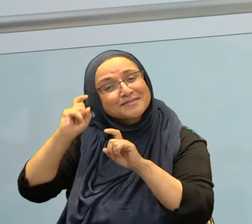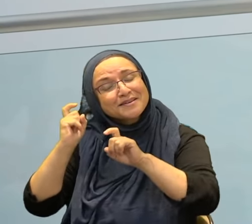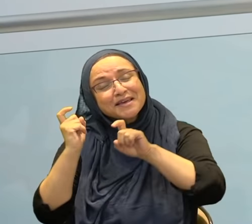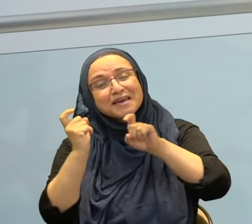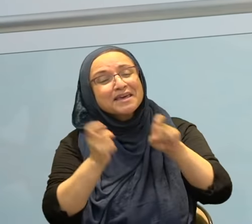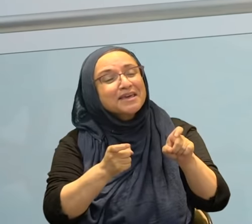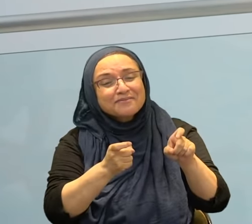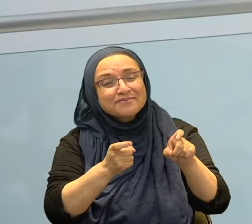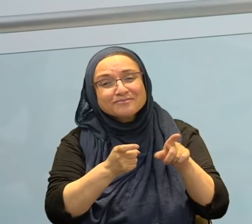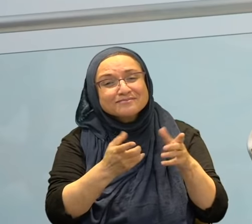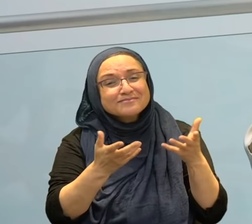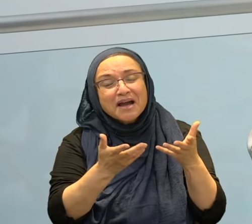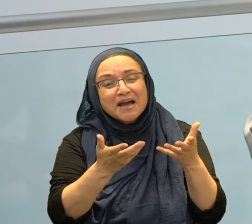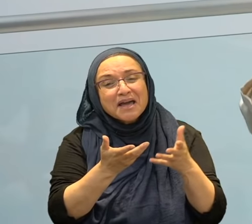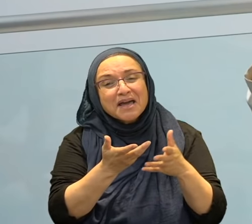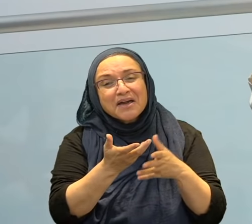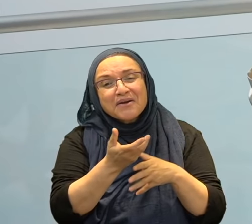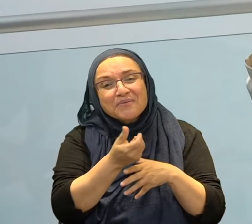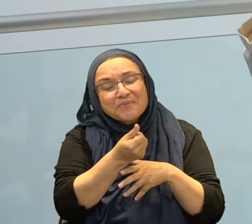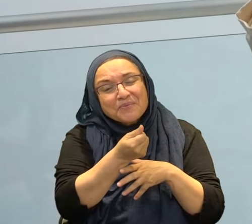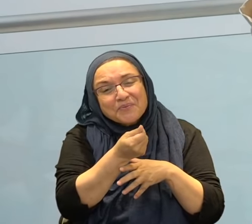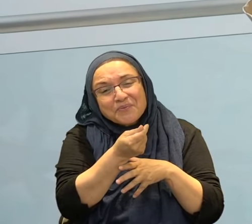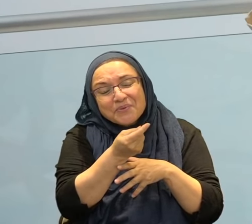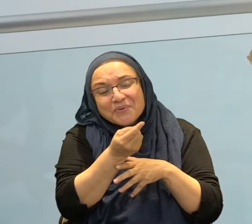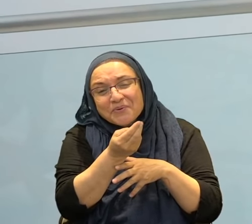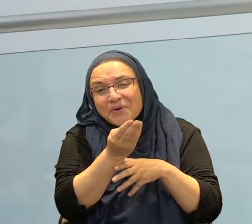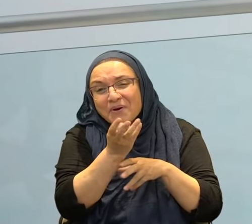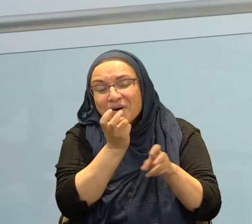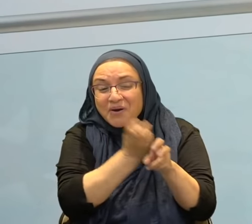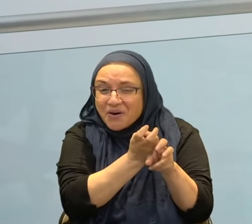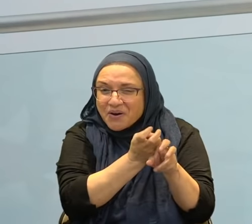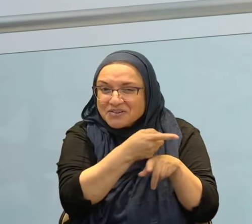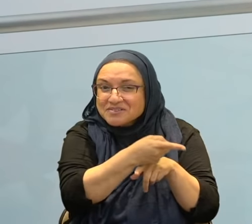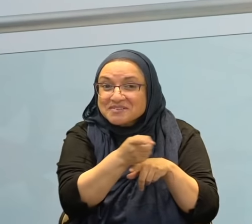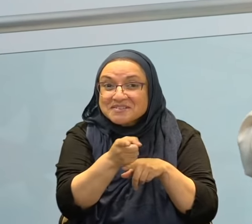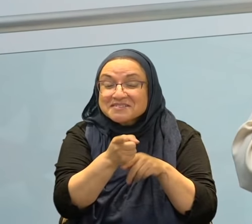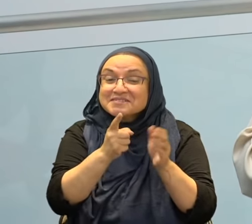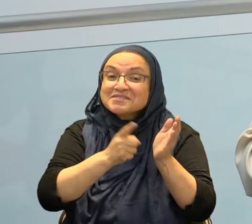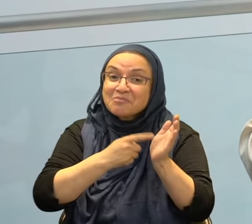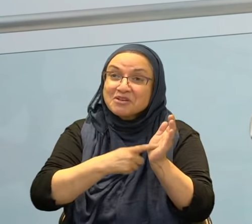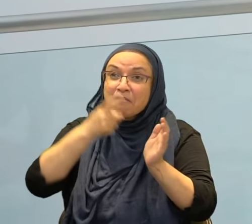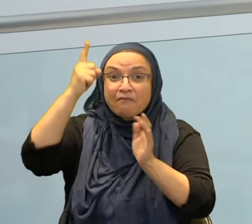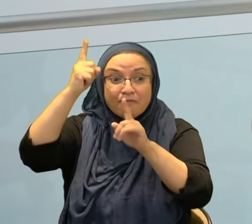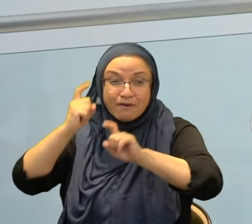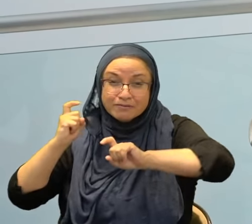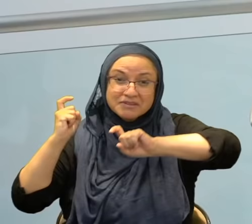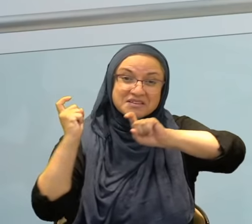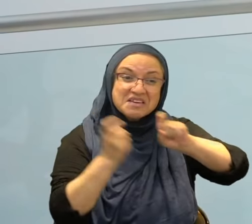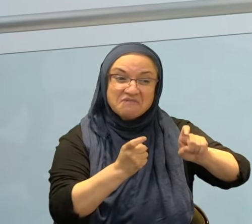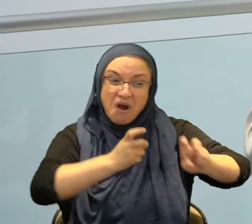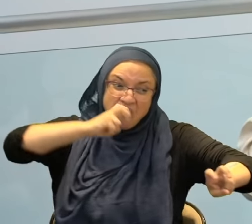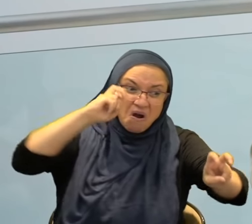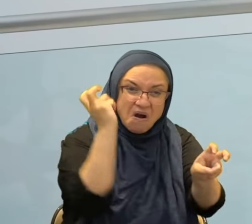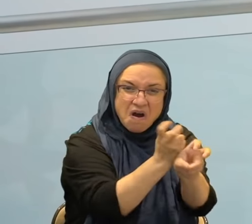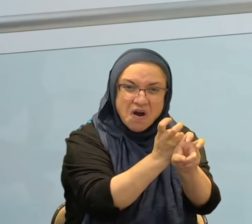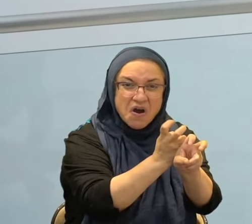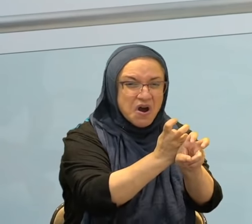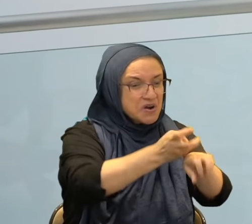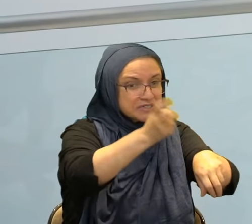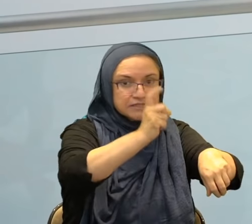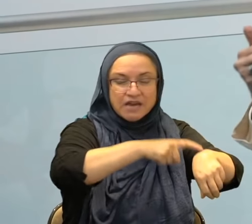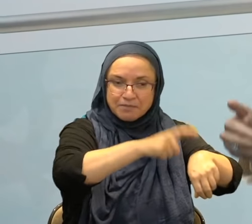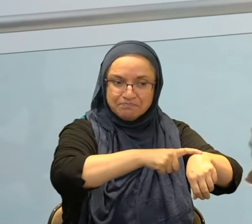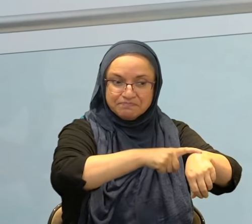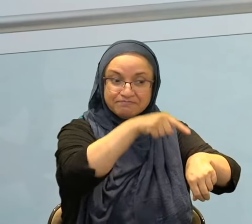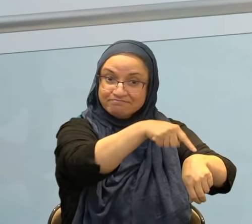in that low point. You have a chance to jump up. There is no fall that any of us will ever encounter than the literal fall of Adam